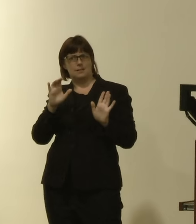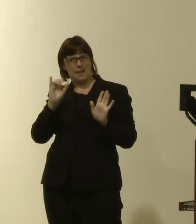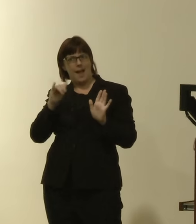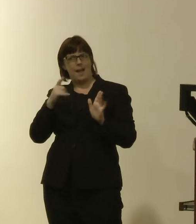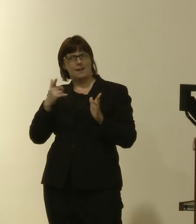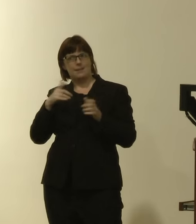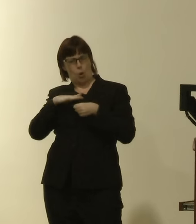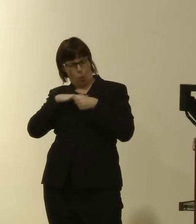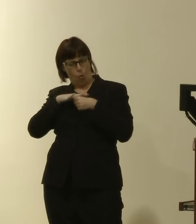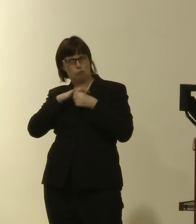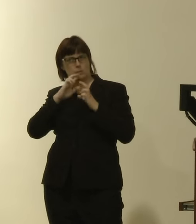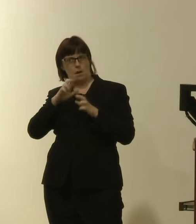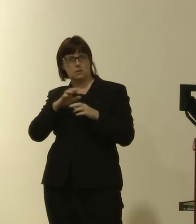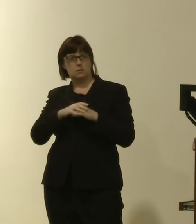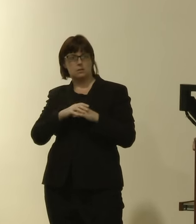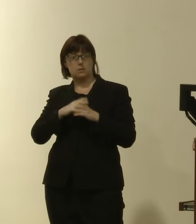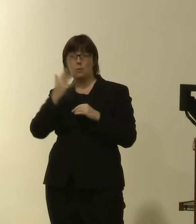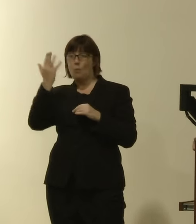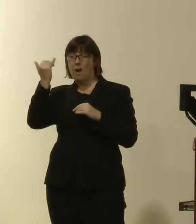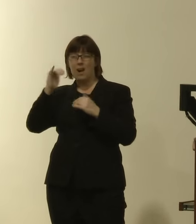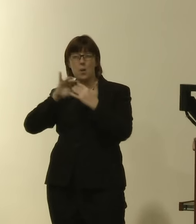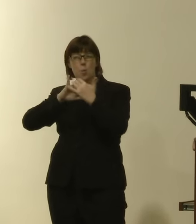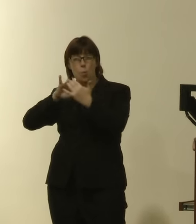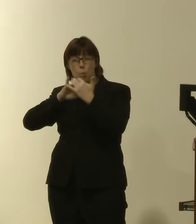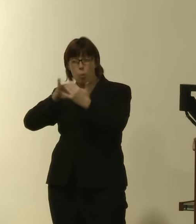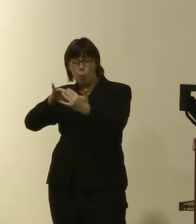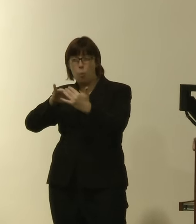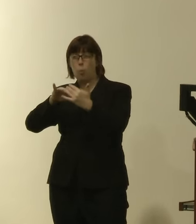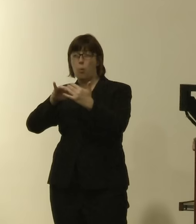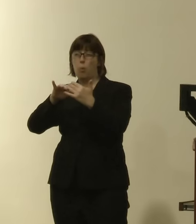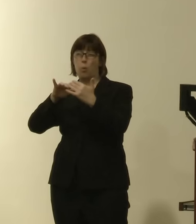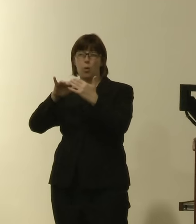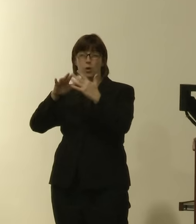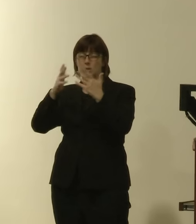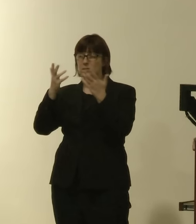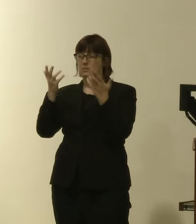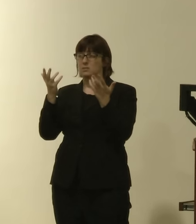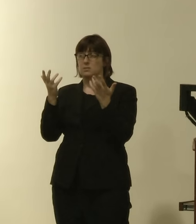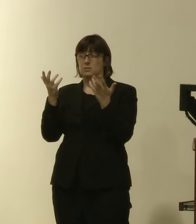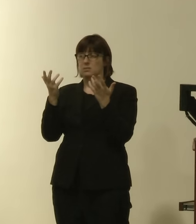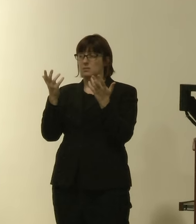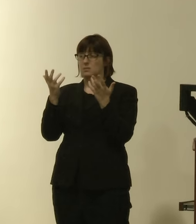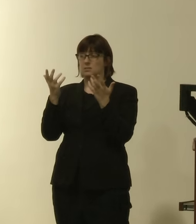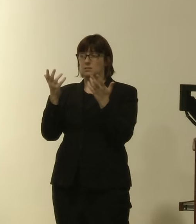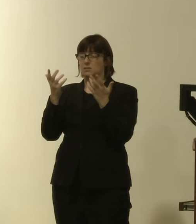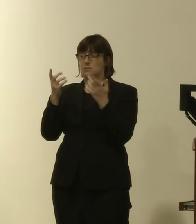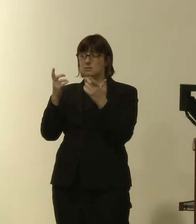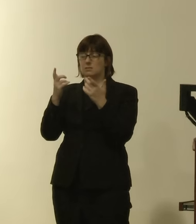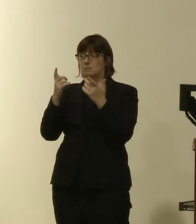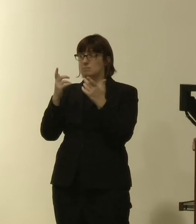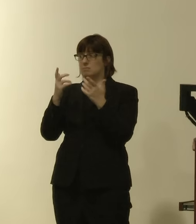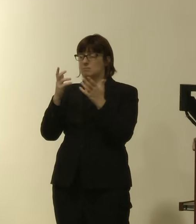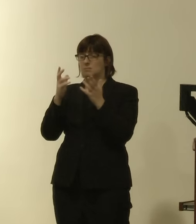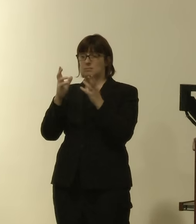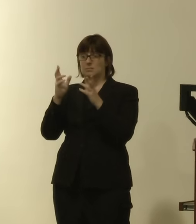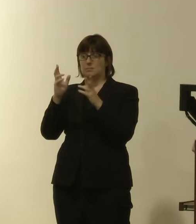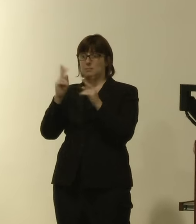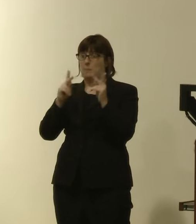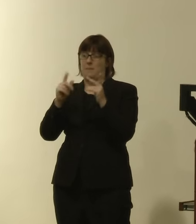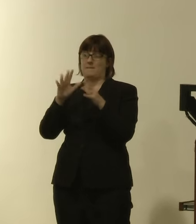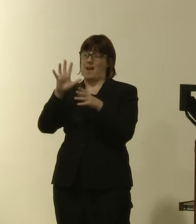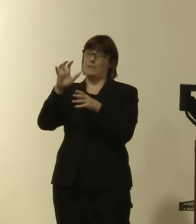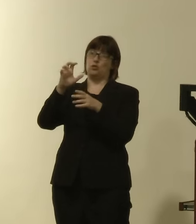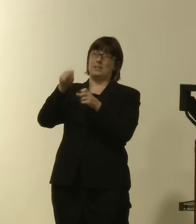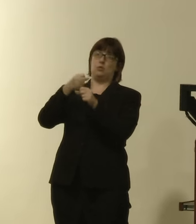a genuine local response. Because after war, when meetings are spoiled, to say nothing of the long war against people for 500